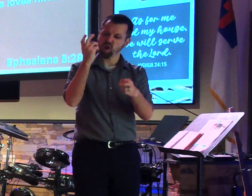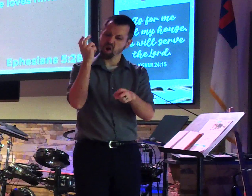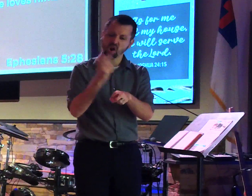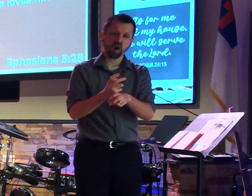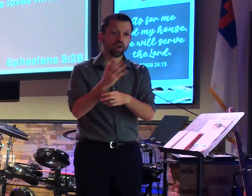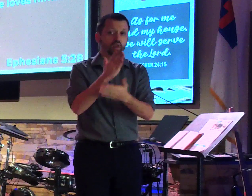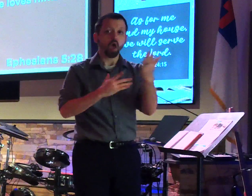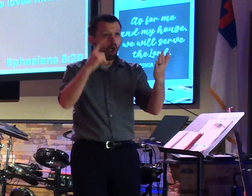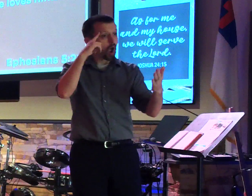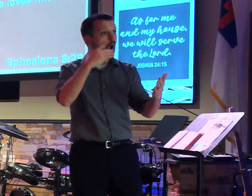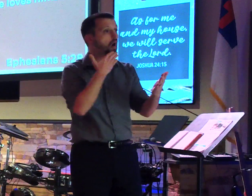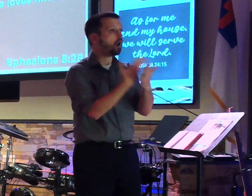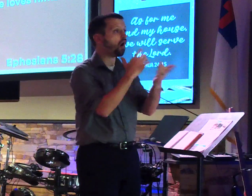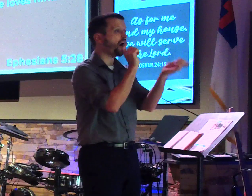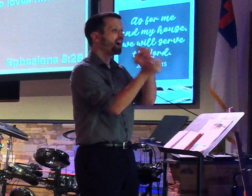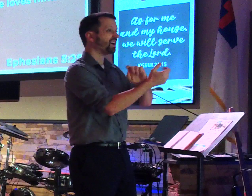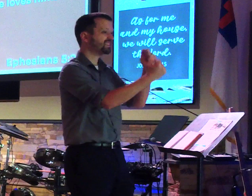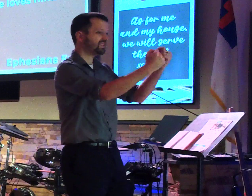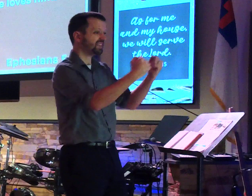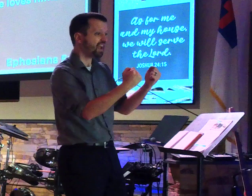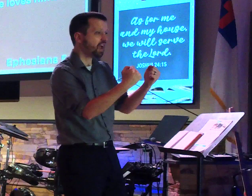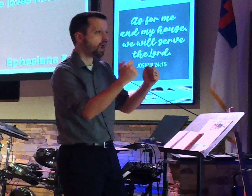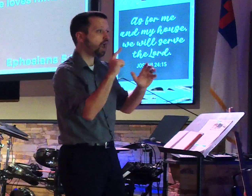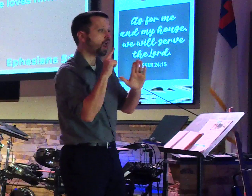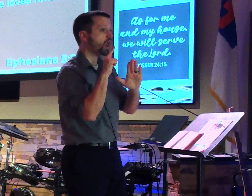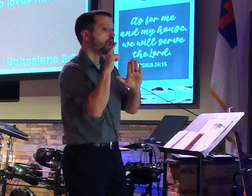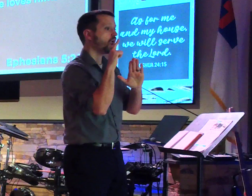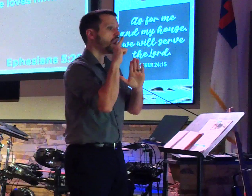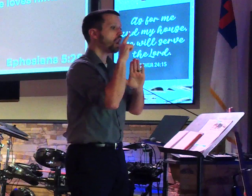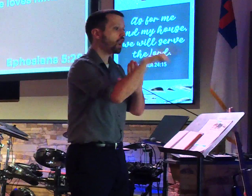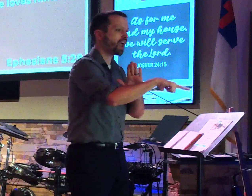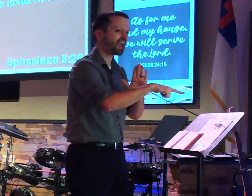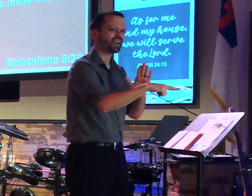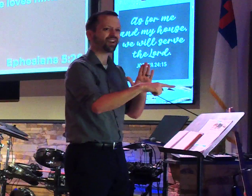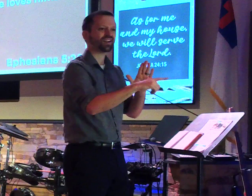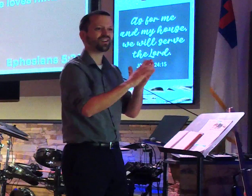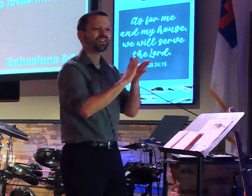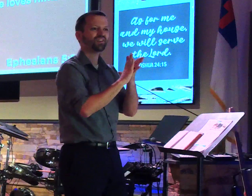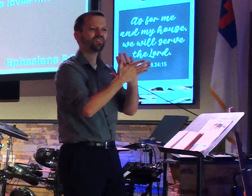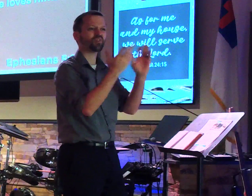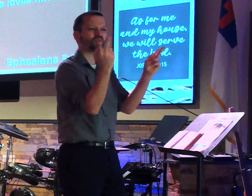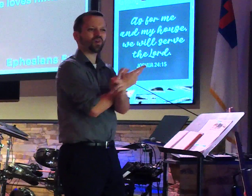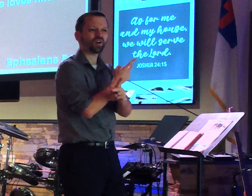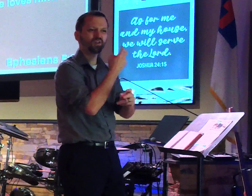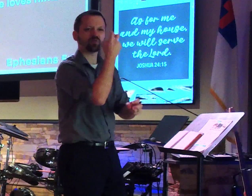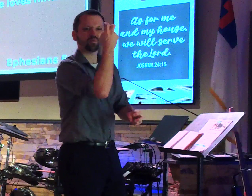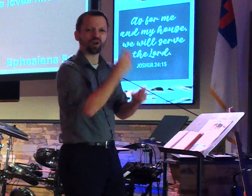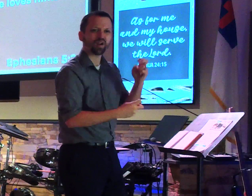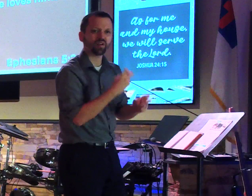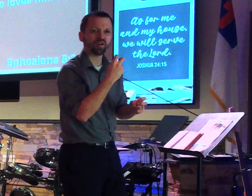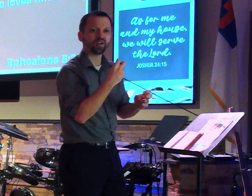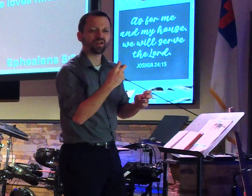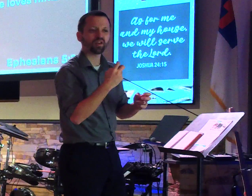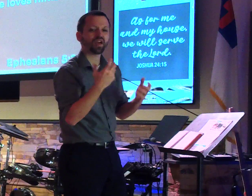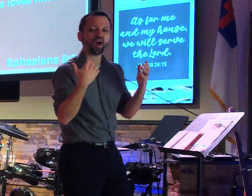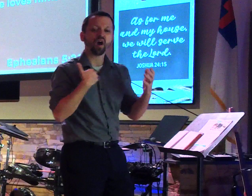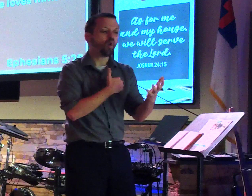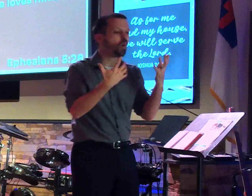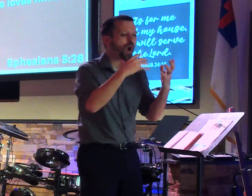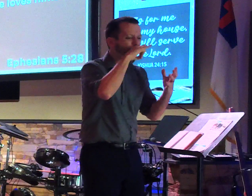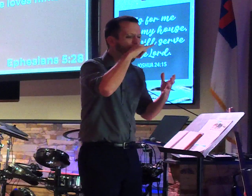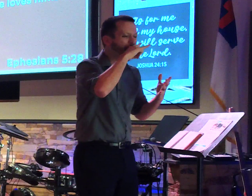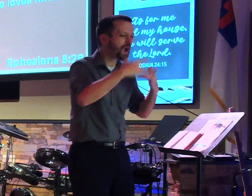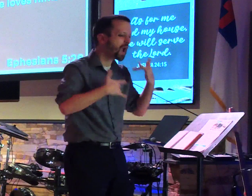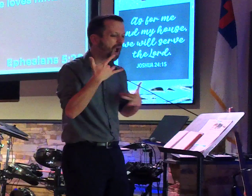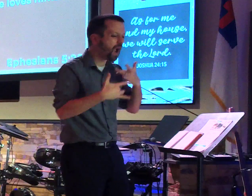seem really good at the time. And then it presents a whole new set of challenges. It's like, we want a kid, we want to have a